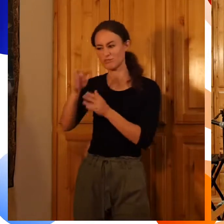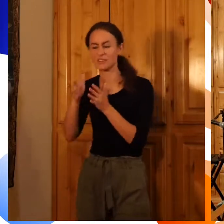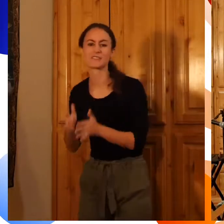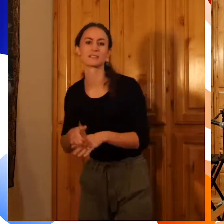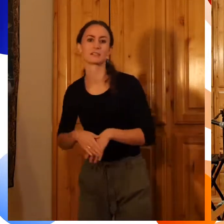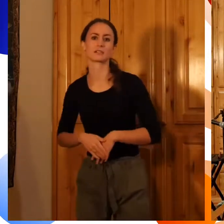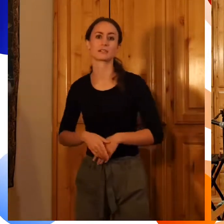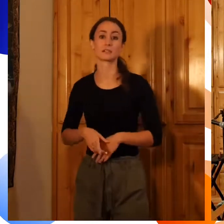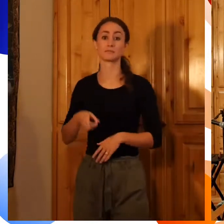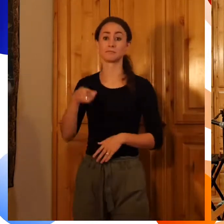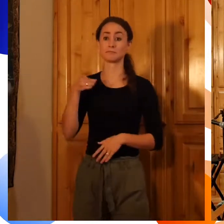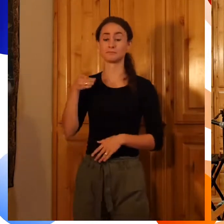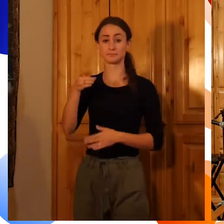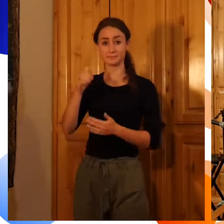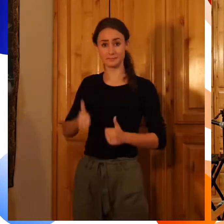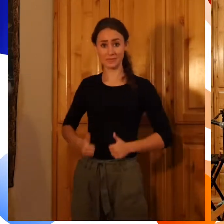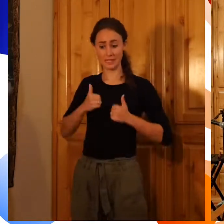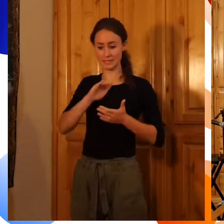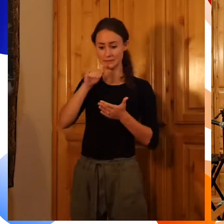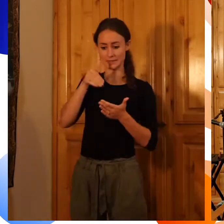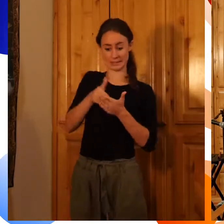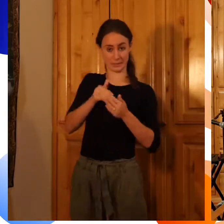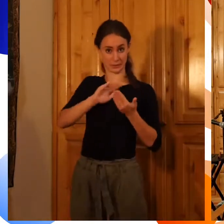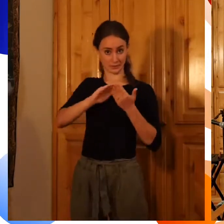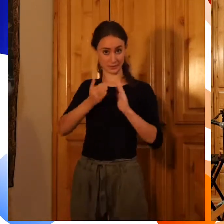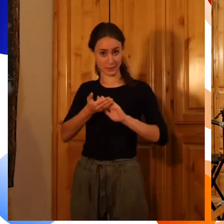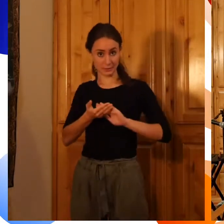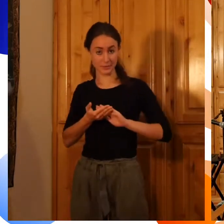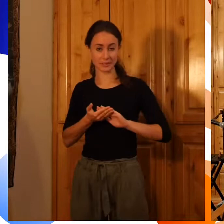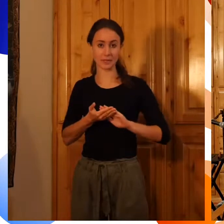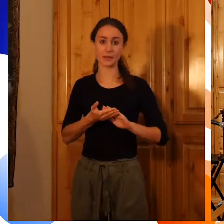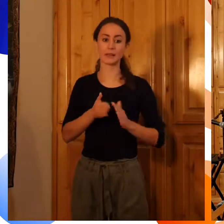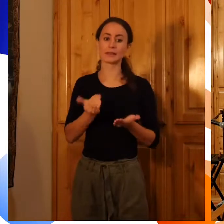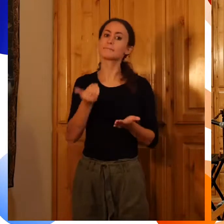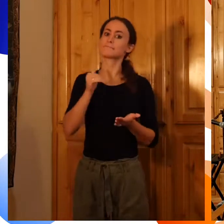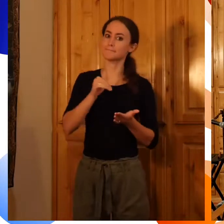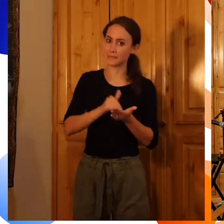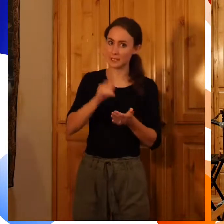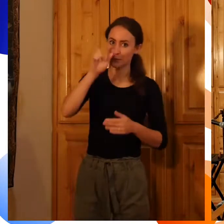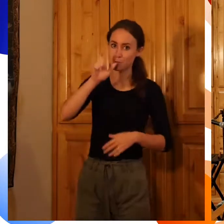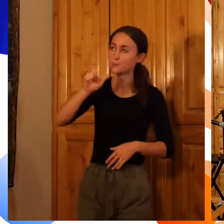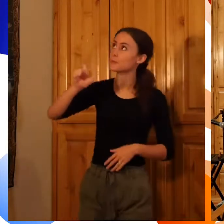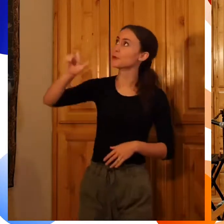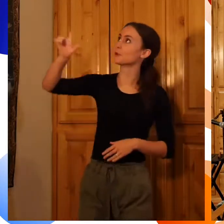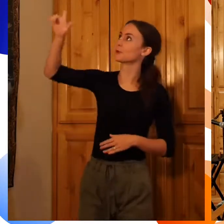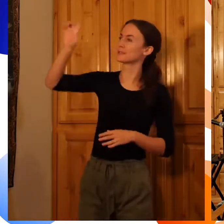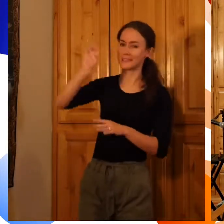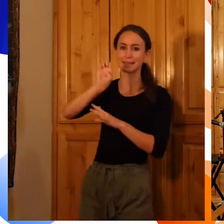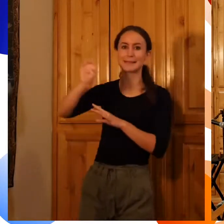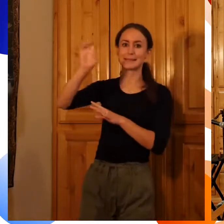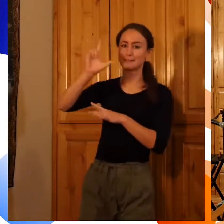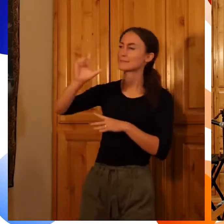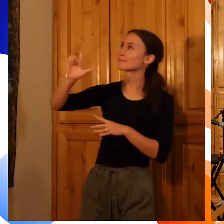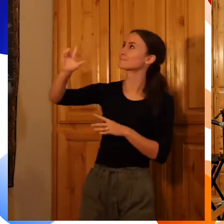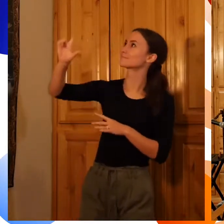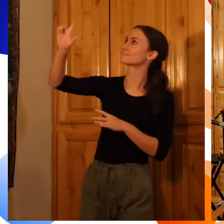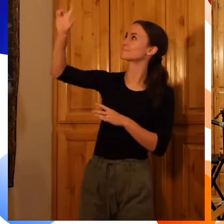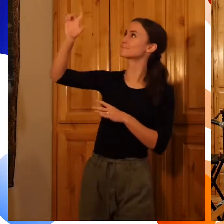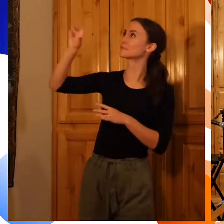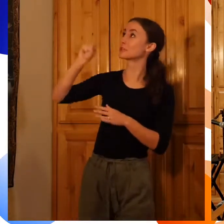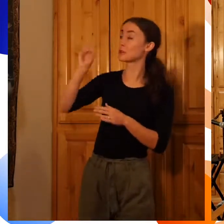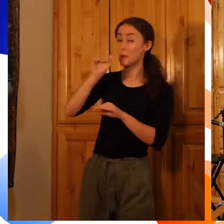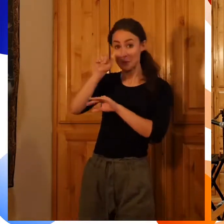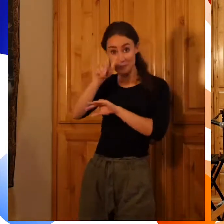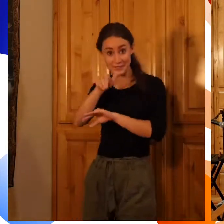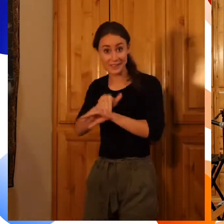supper fire, here again, the moon rose over in the east. And he got his flute out to play the flute,